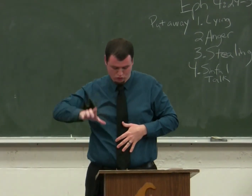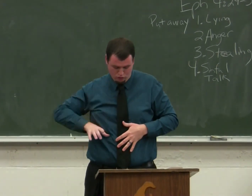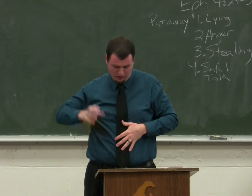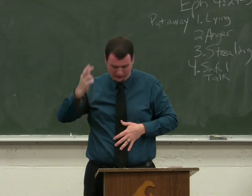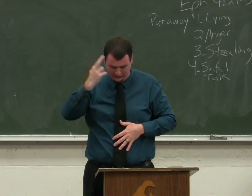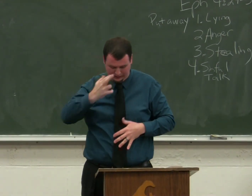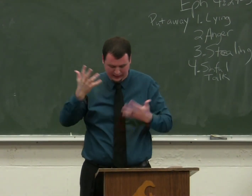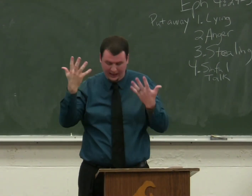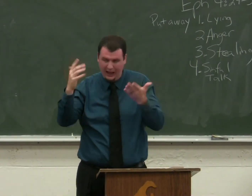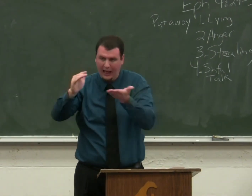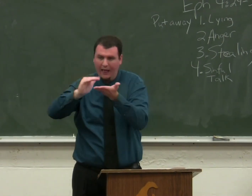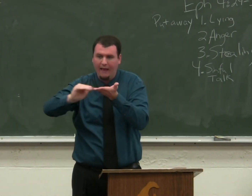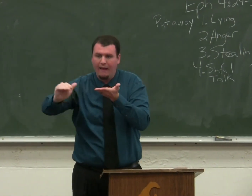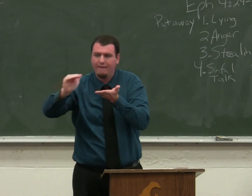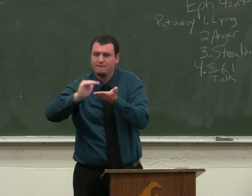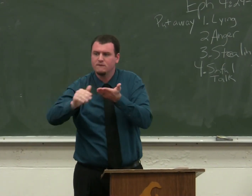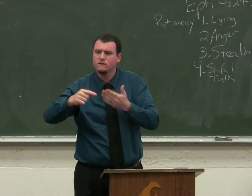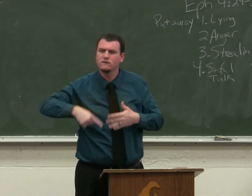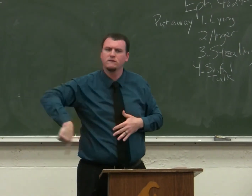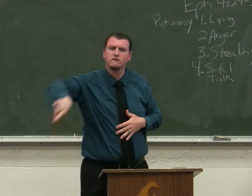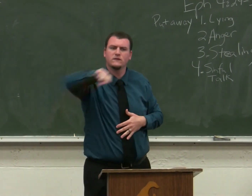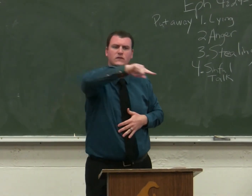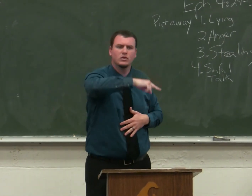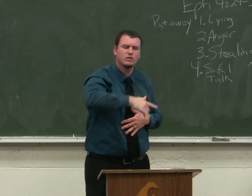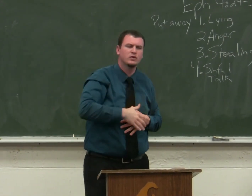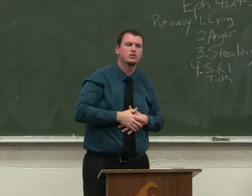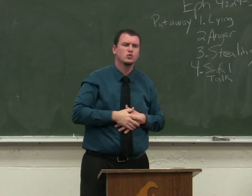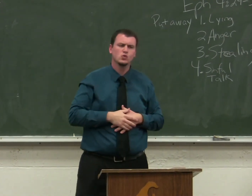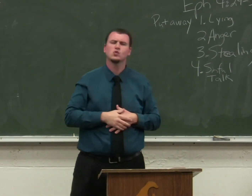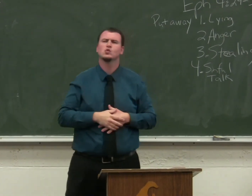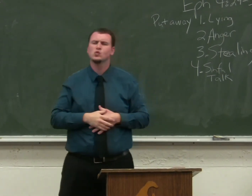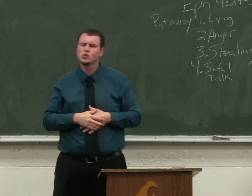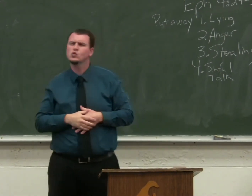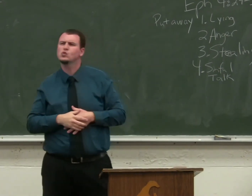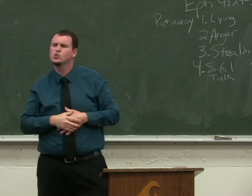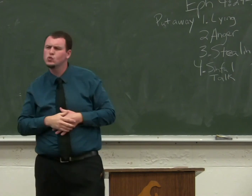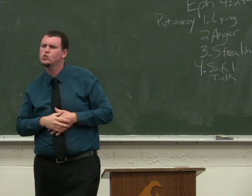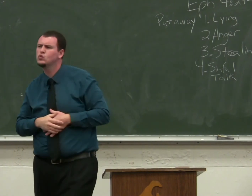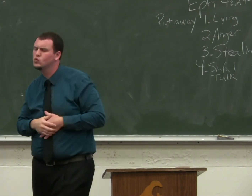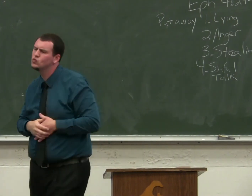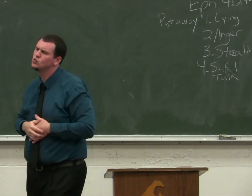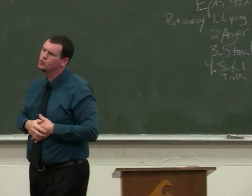for Christ's sake, hath forgiven you.